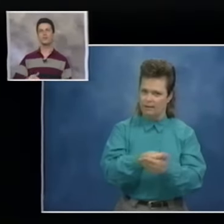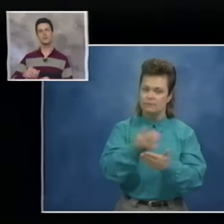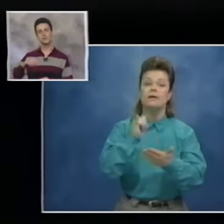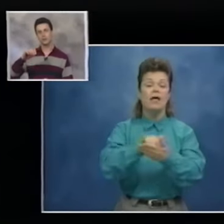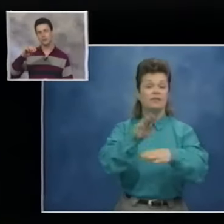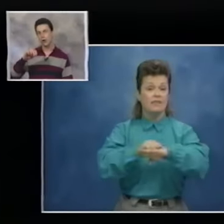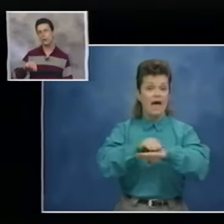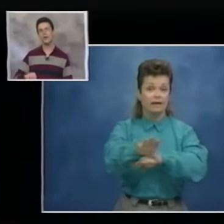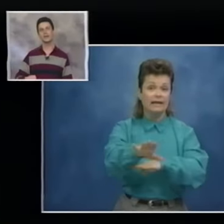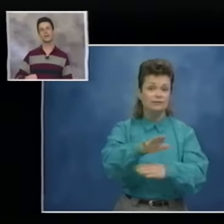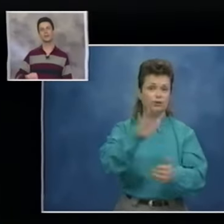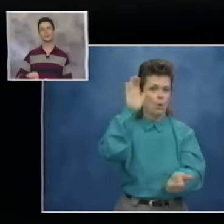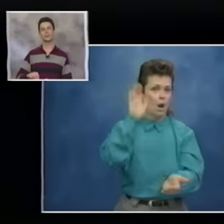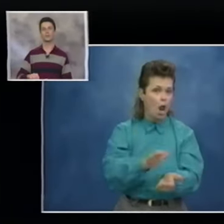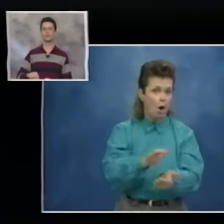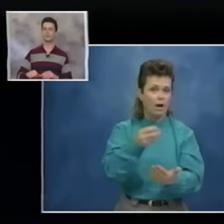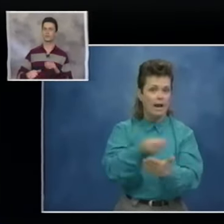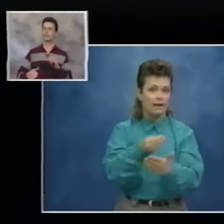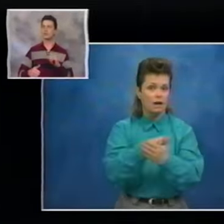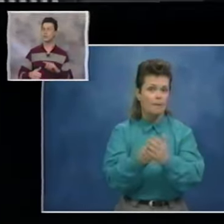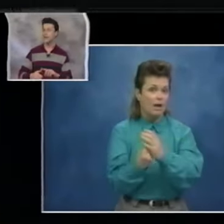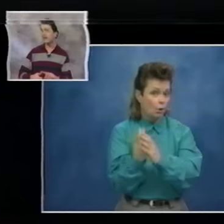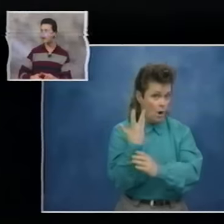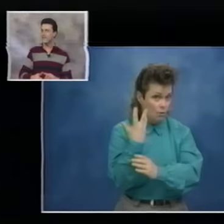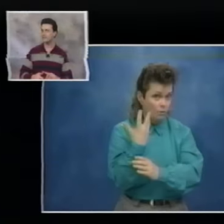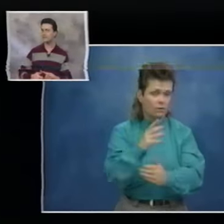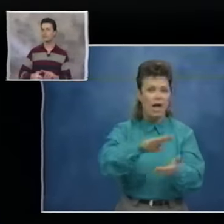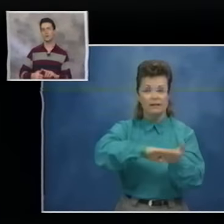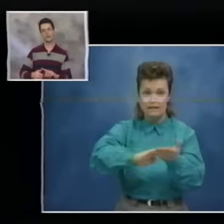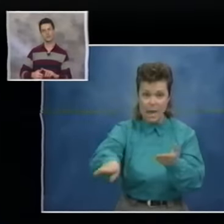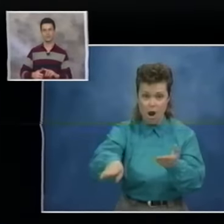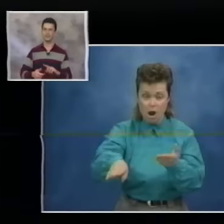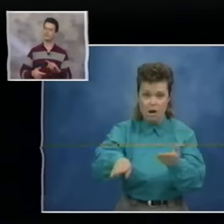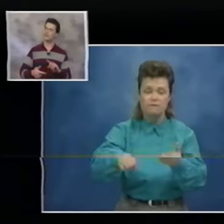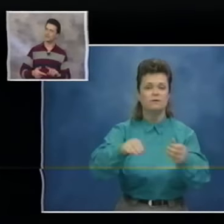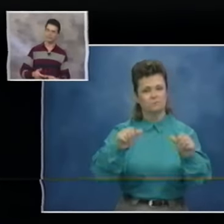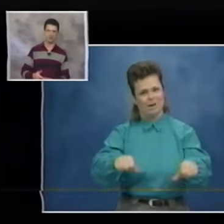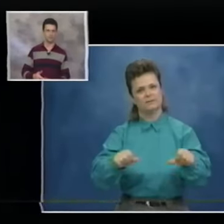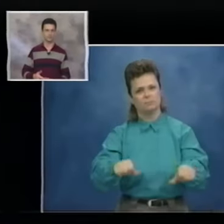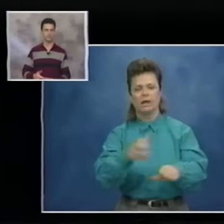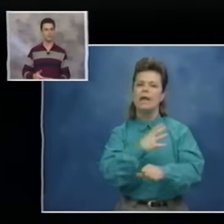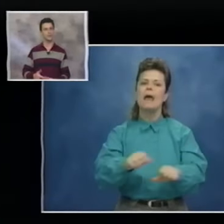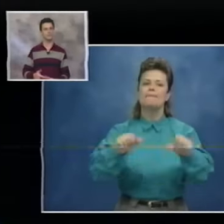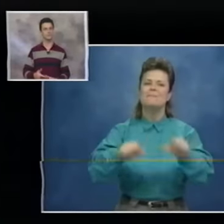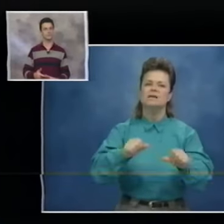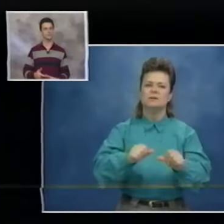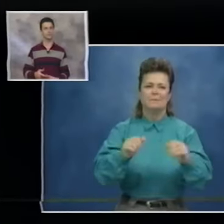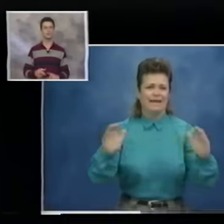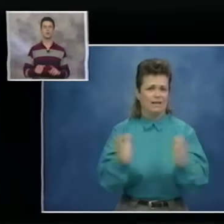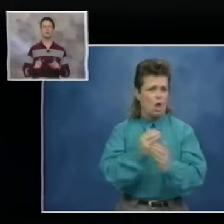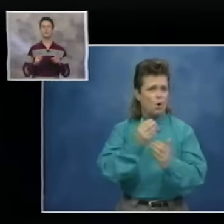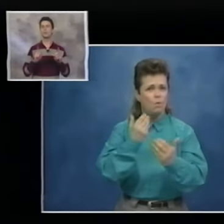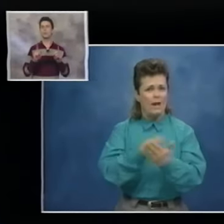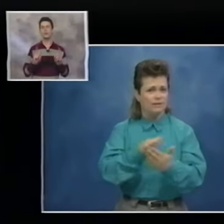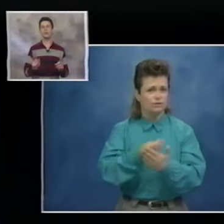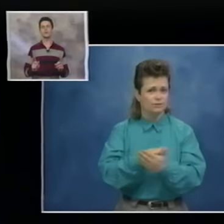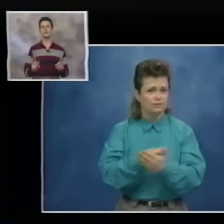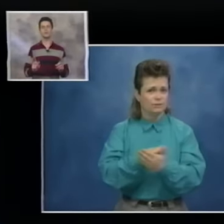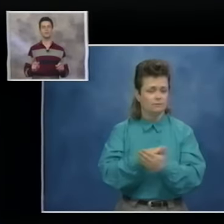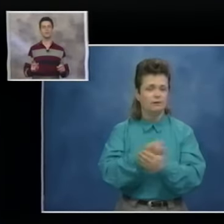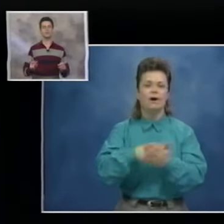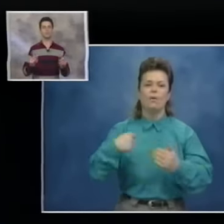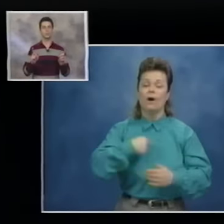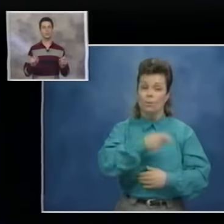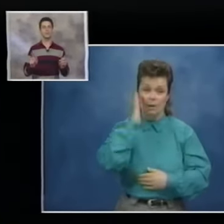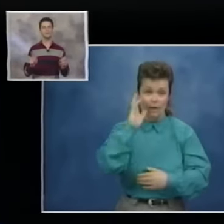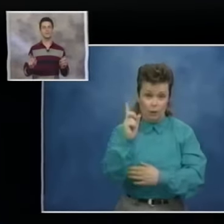leads to lower economic growth, layoffs possibly, and possibly low wages. What we're going to